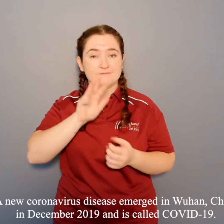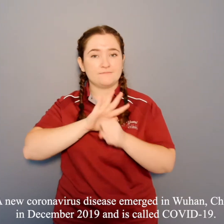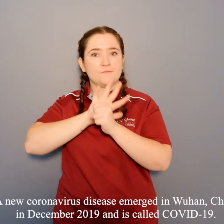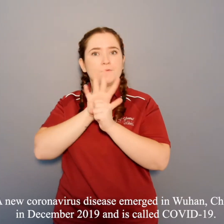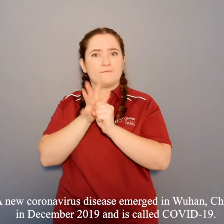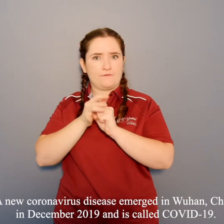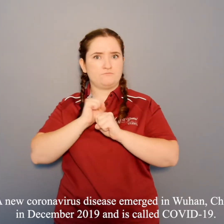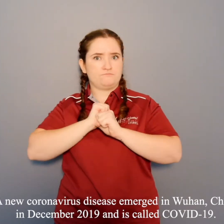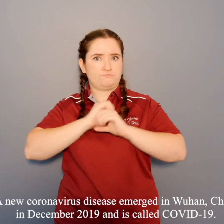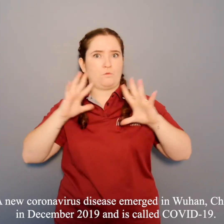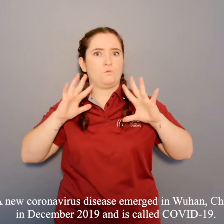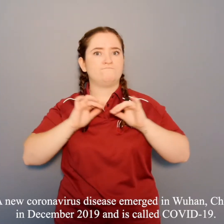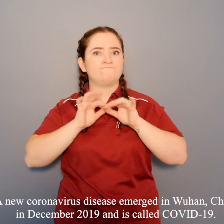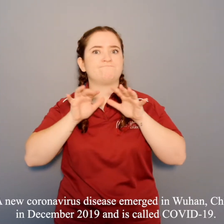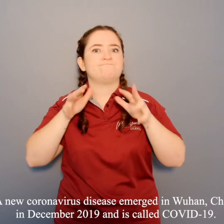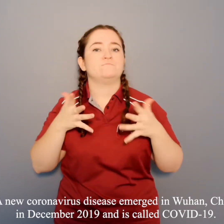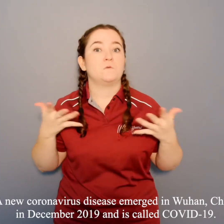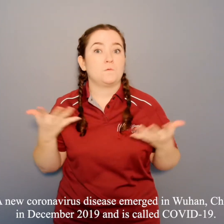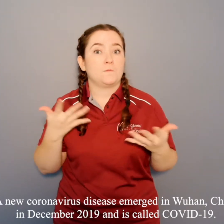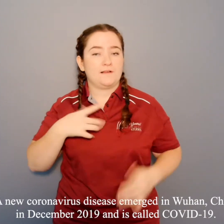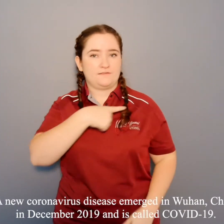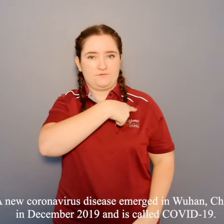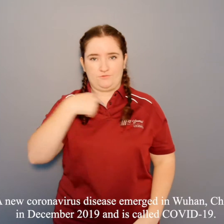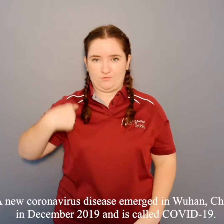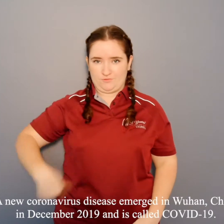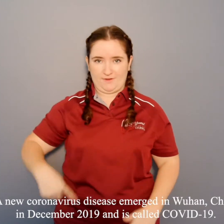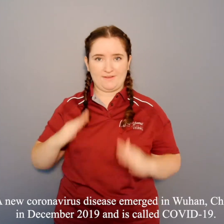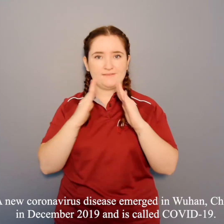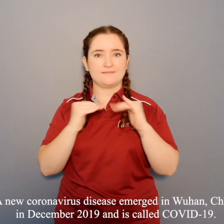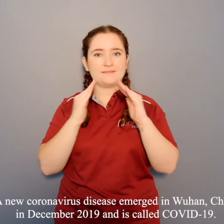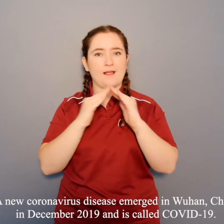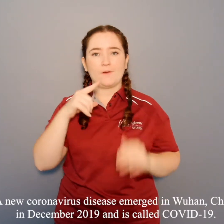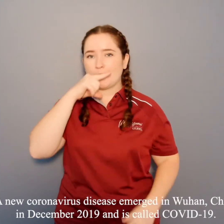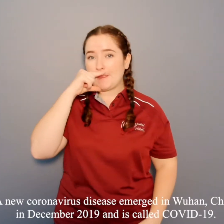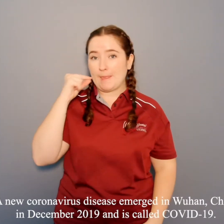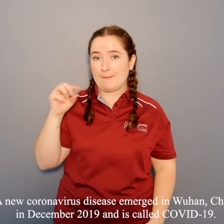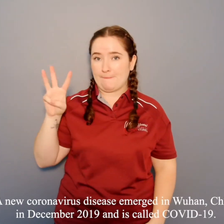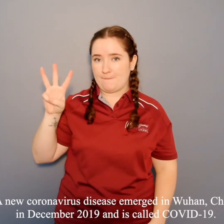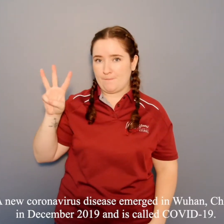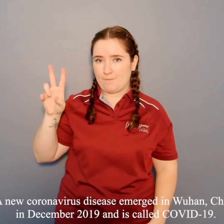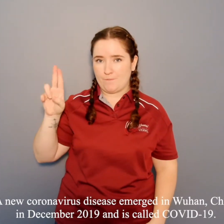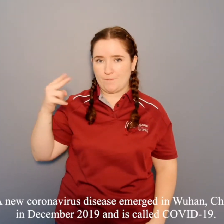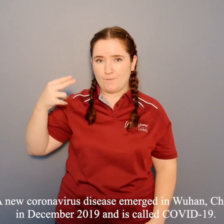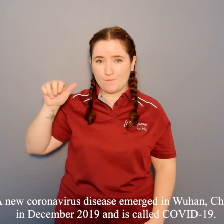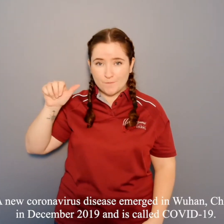In 2019, the coronavirus was discovered where? In Wuhan, China.